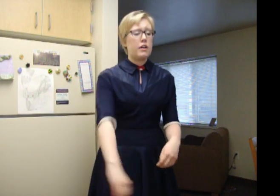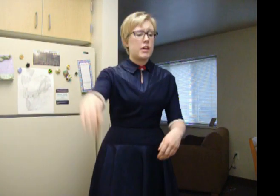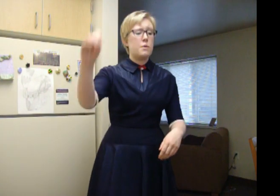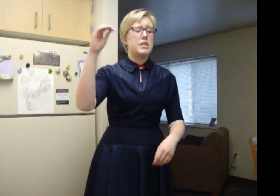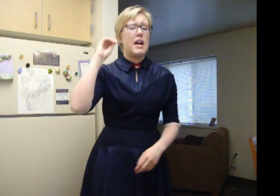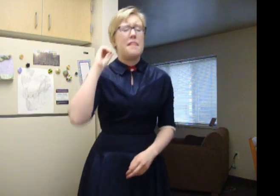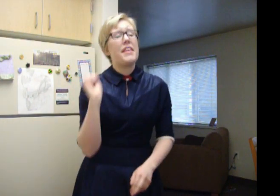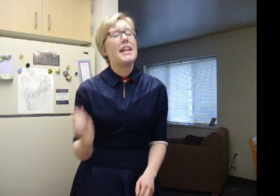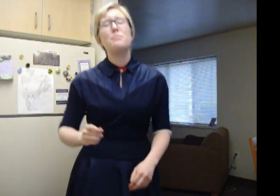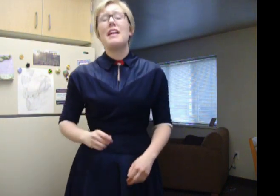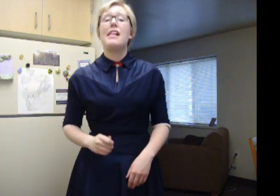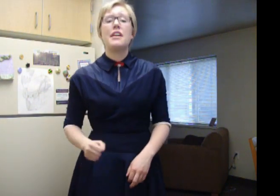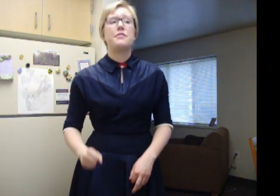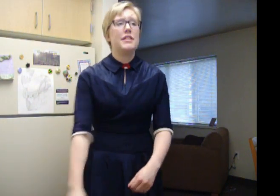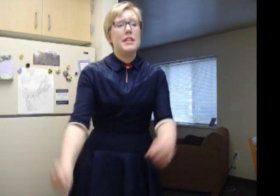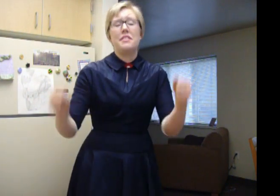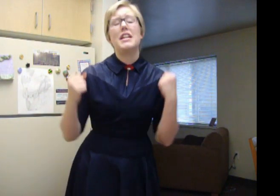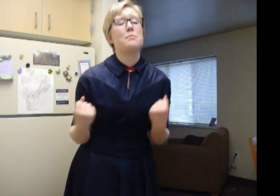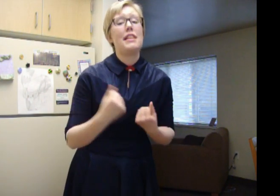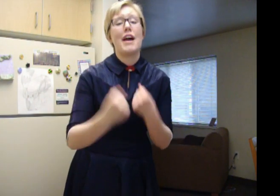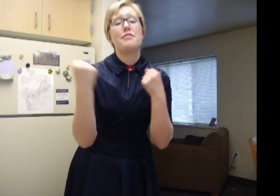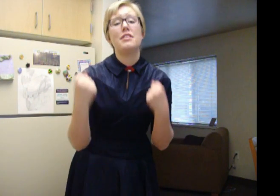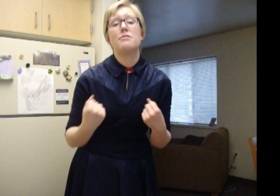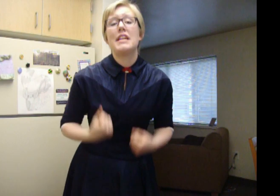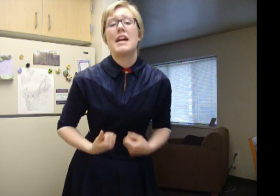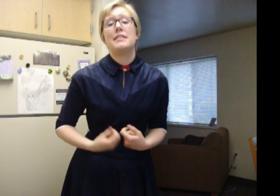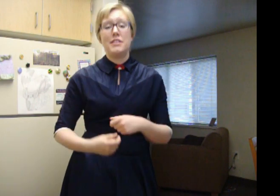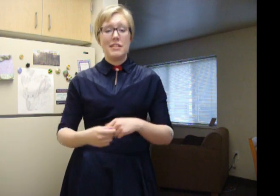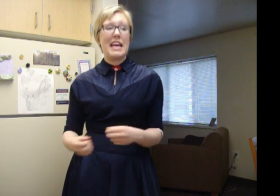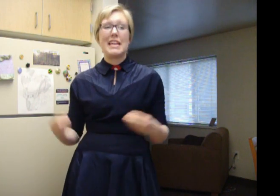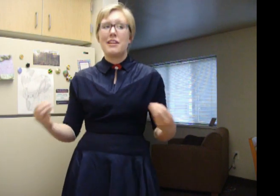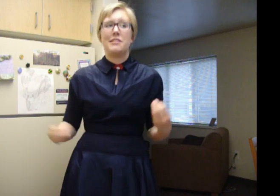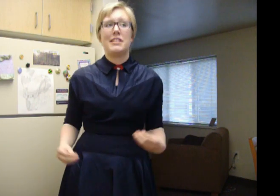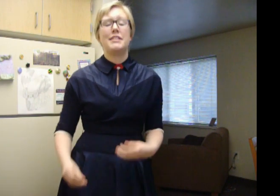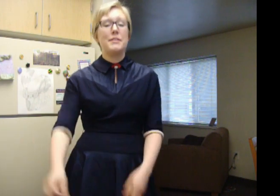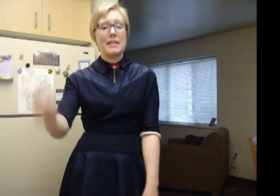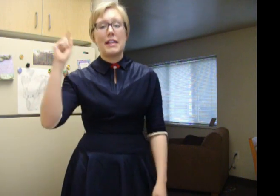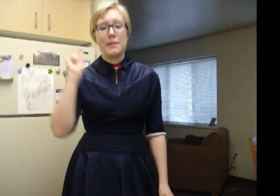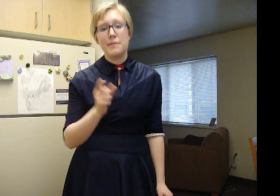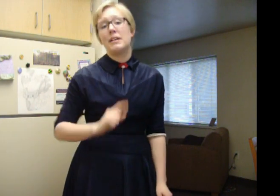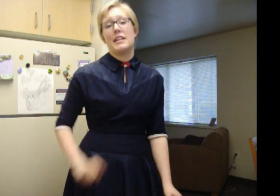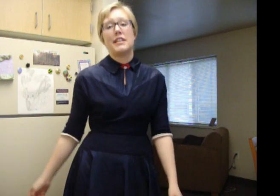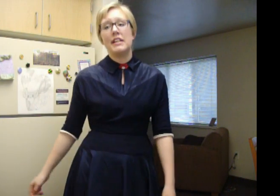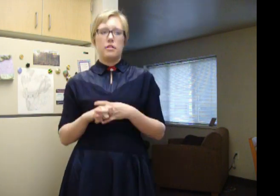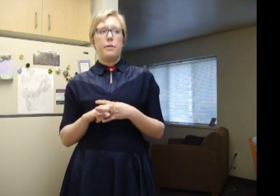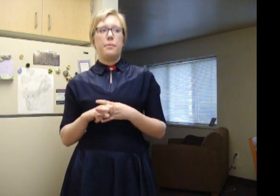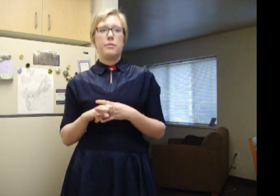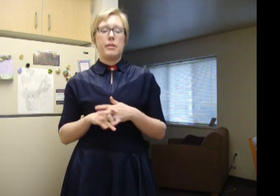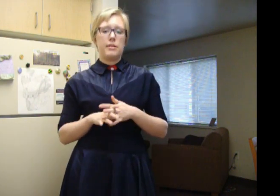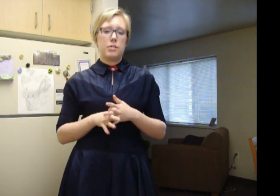and go, that is my life. That is my life. She understands. And she's like, yeah, she understands. She knows exactly what you want to hear. So those are my reasons why I don't